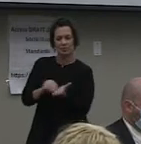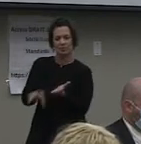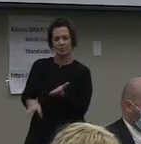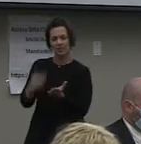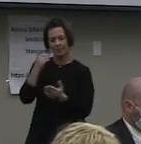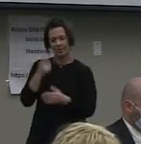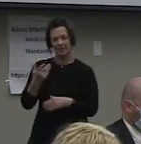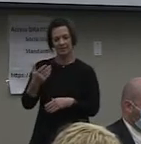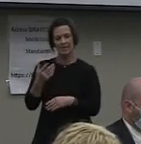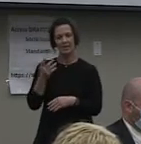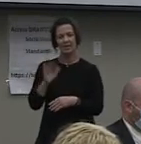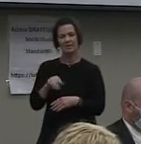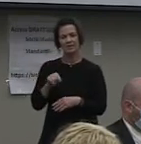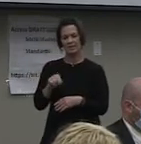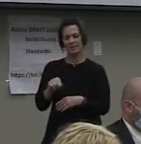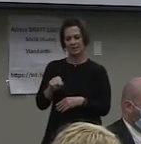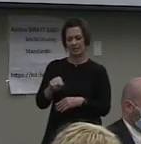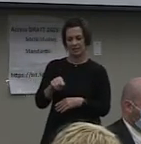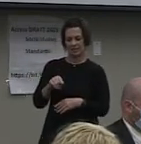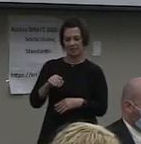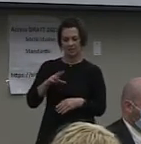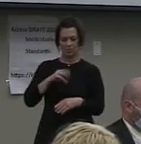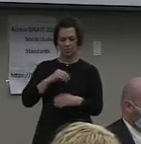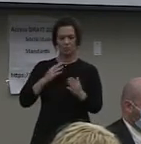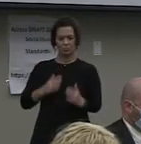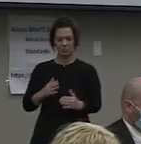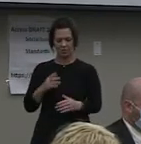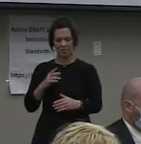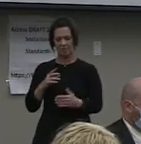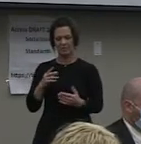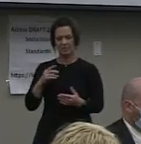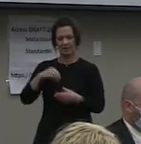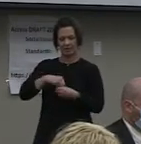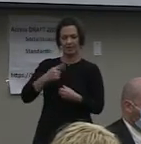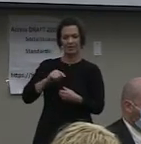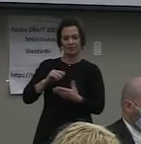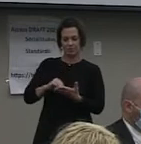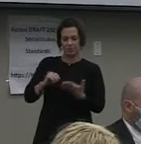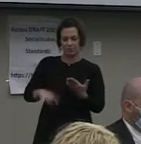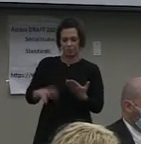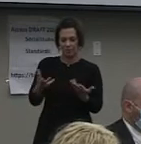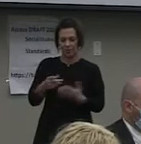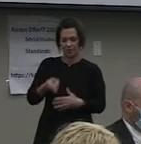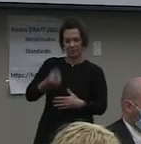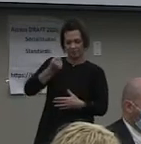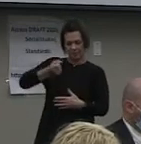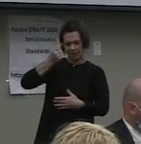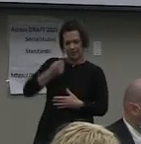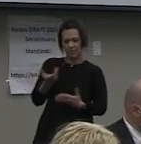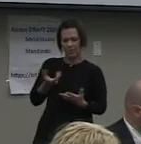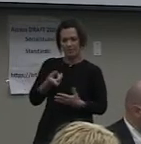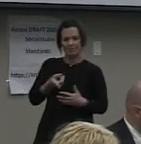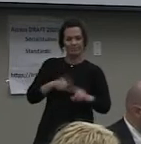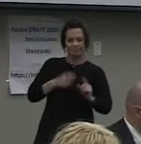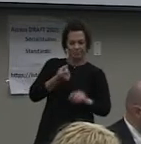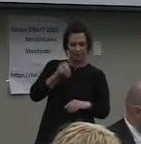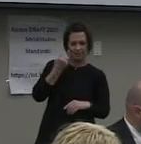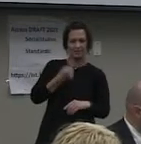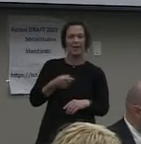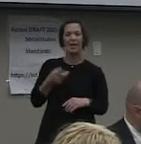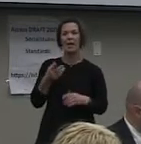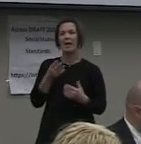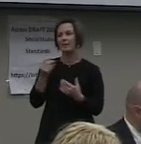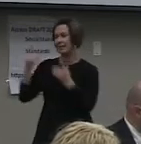the school district, this would bring about a change in the difference in the parish, the teacher, and the school